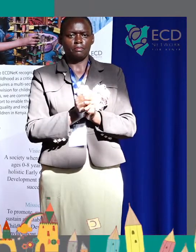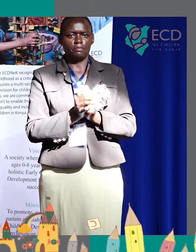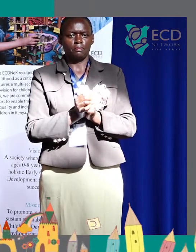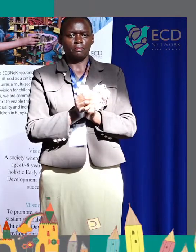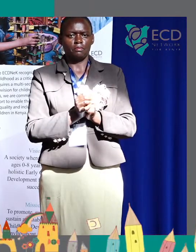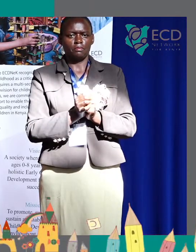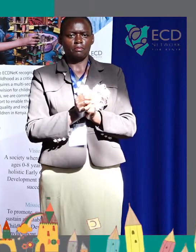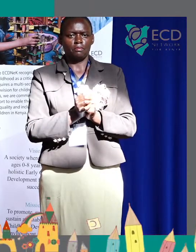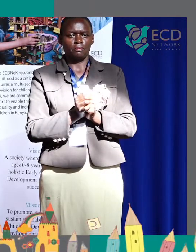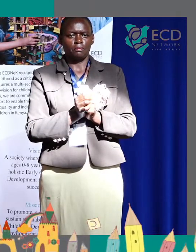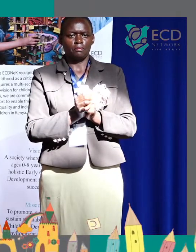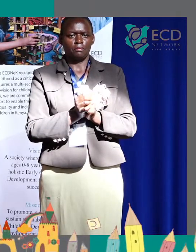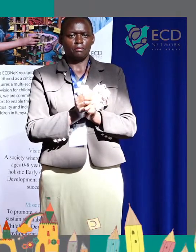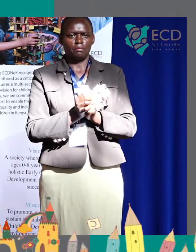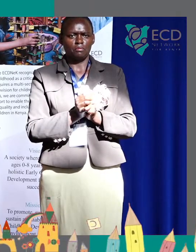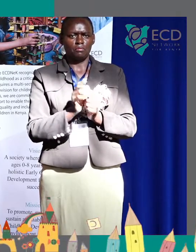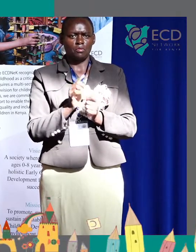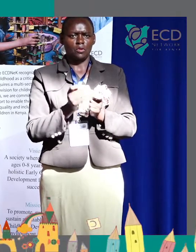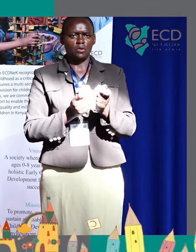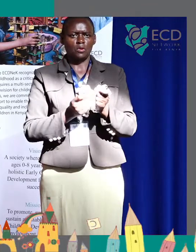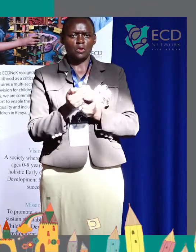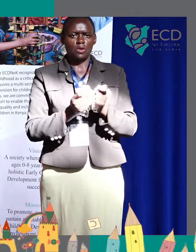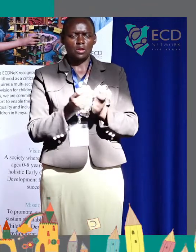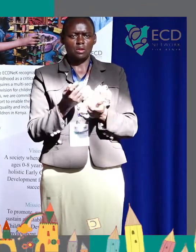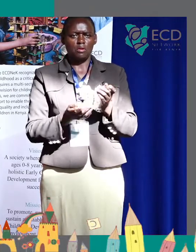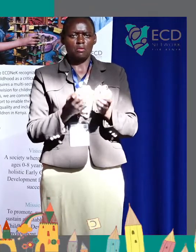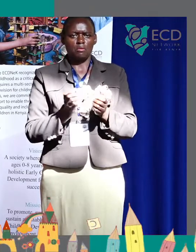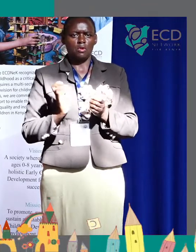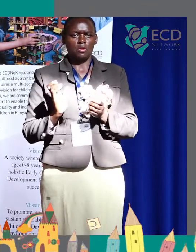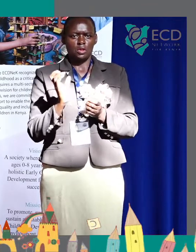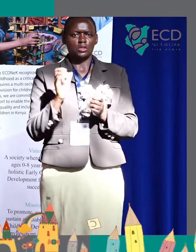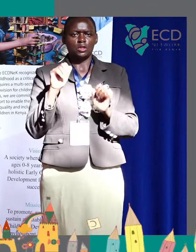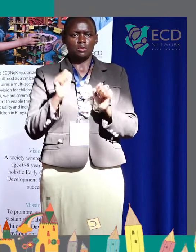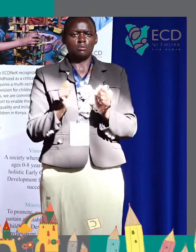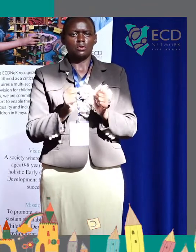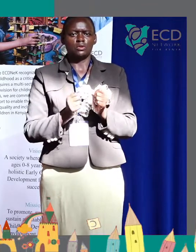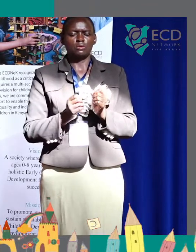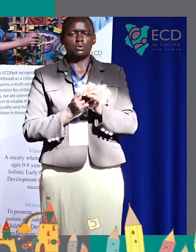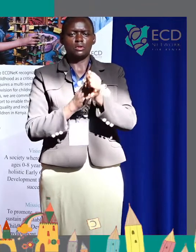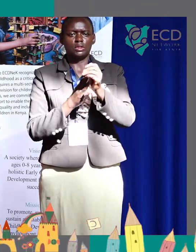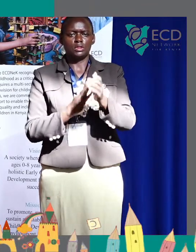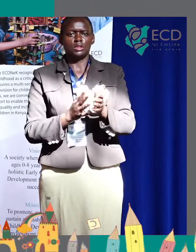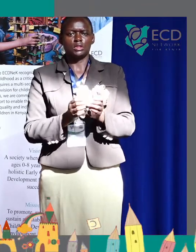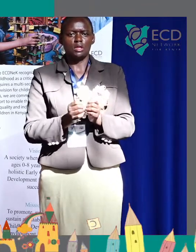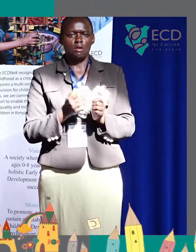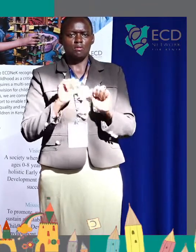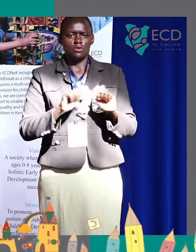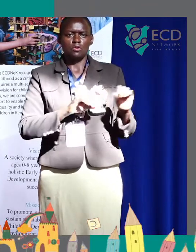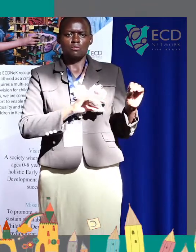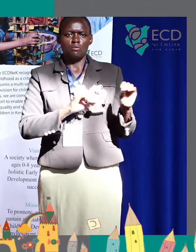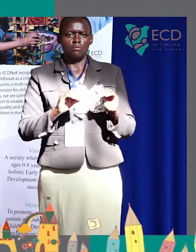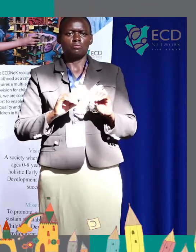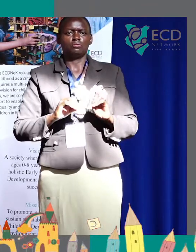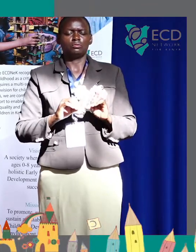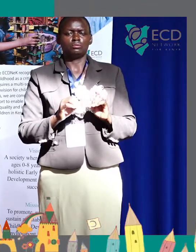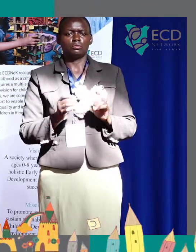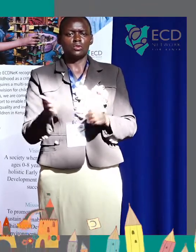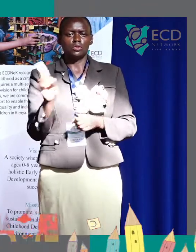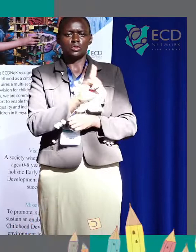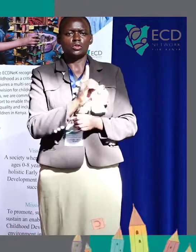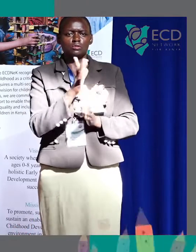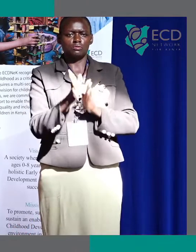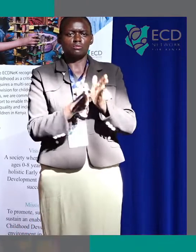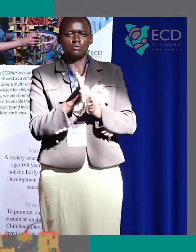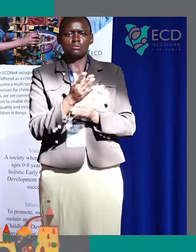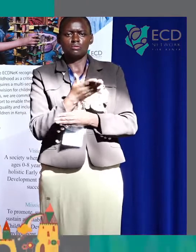take note of that and I'll be guided. Madam Chair, I think we will skip that session and move on. So today's